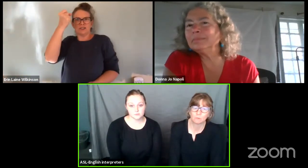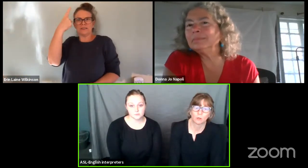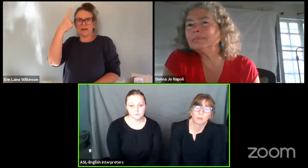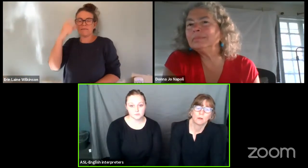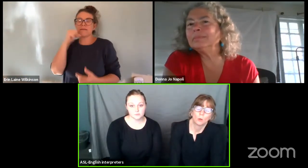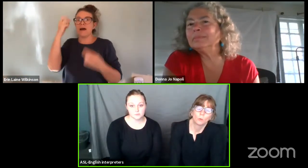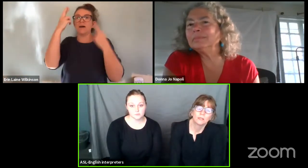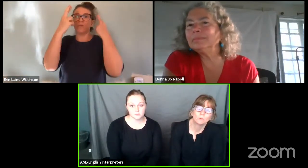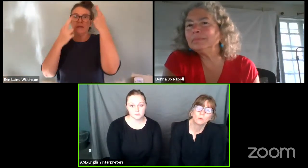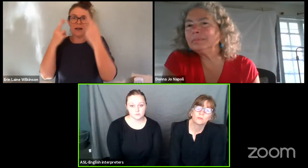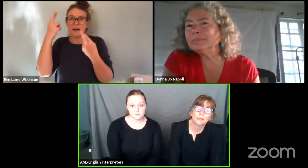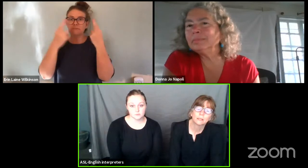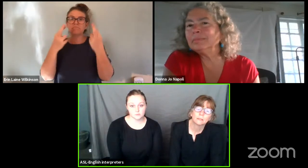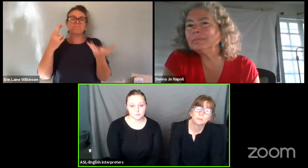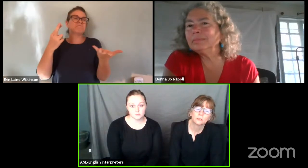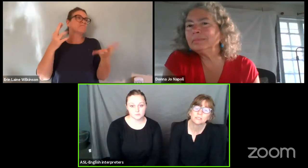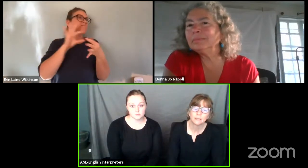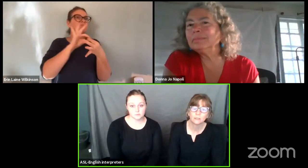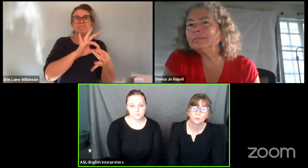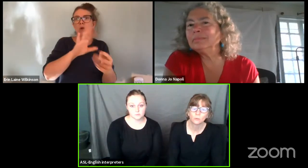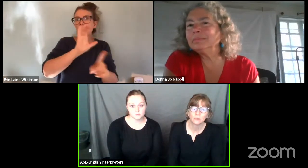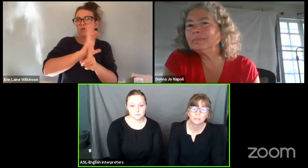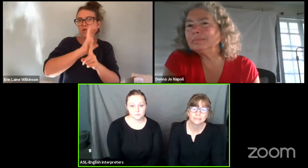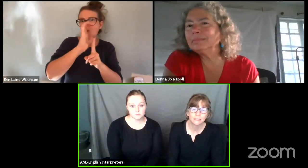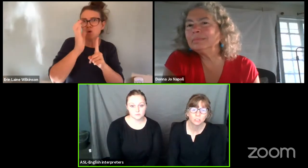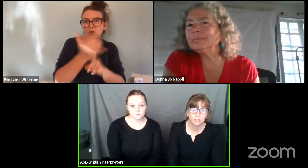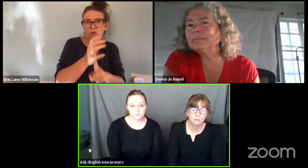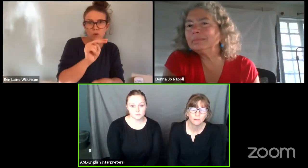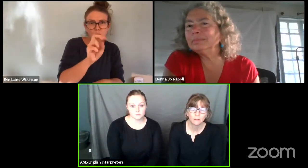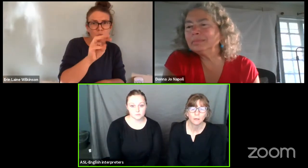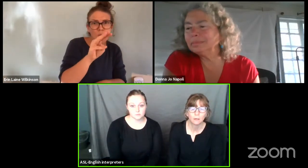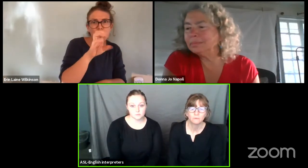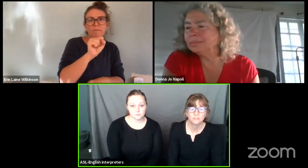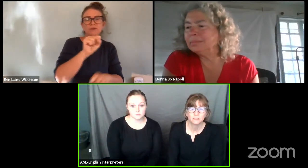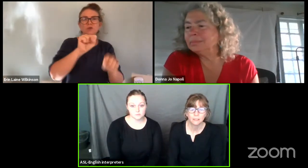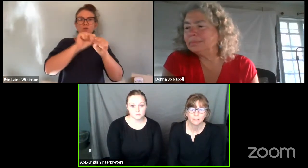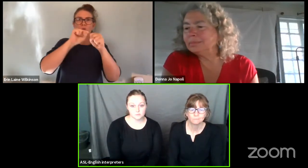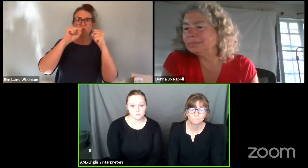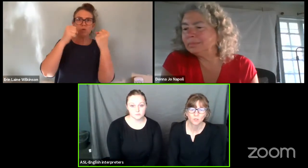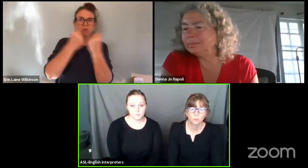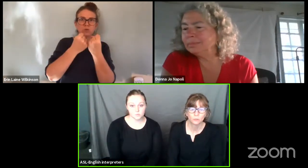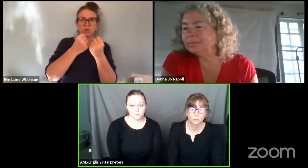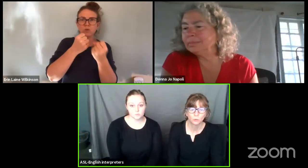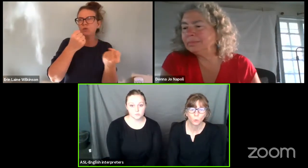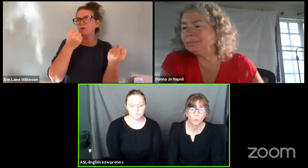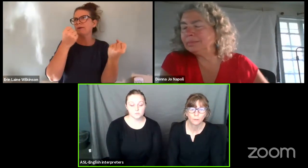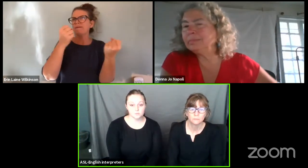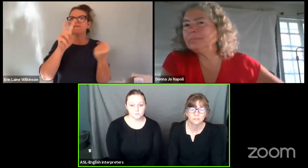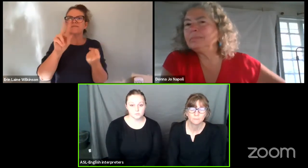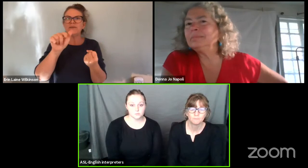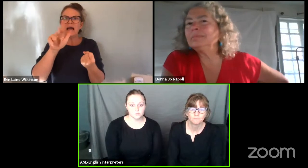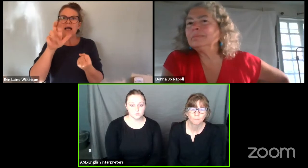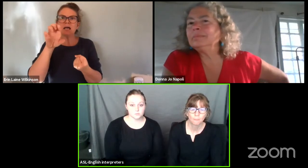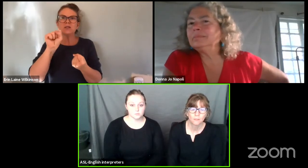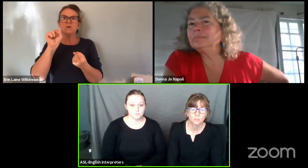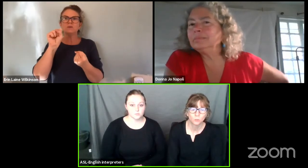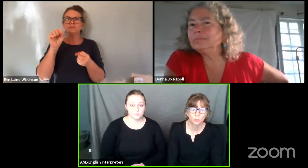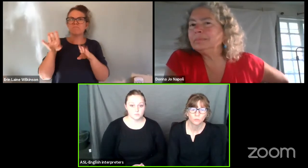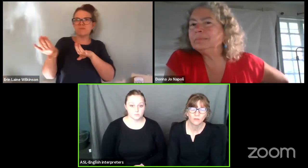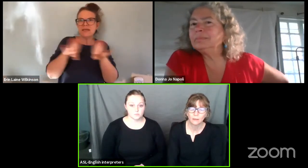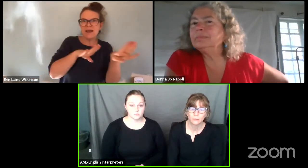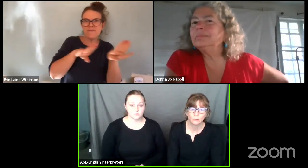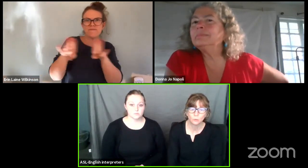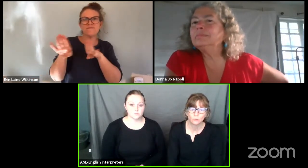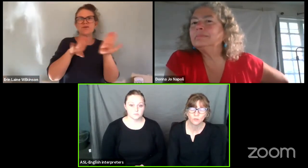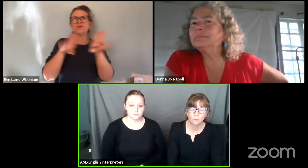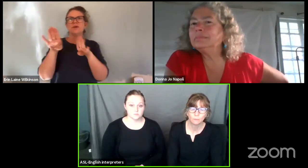that framework, we will not get an understanding or a realization of, say, cultural norms,